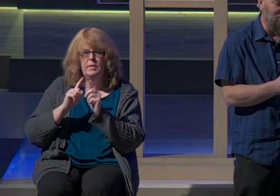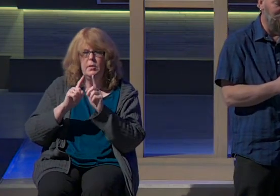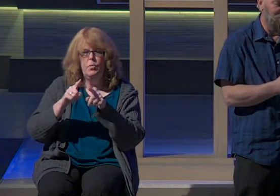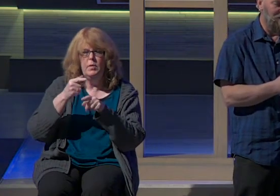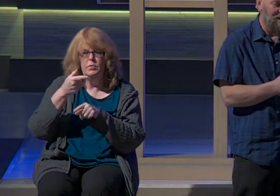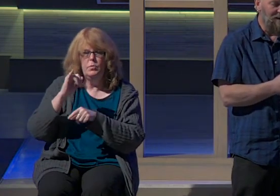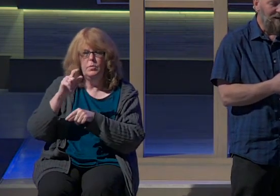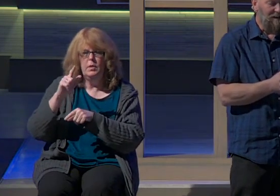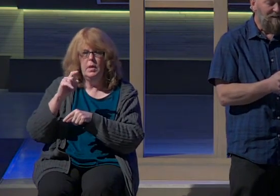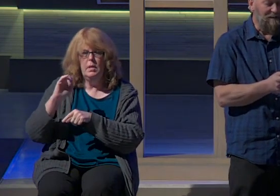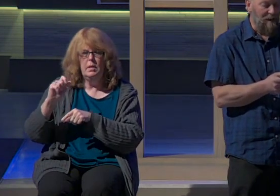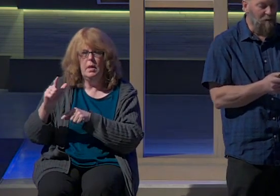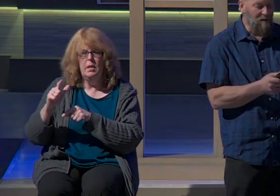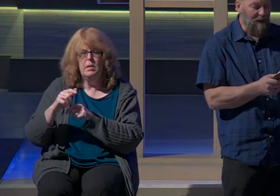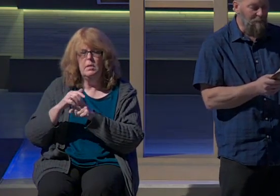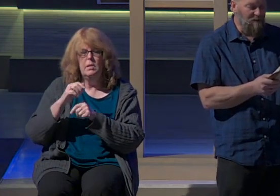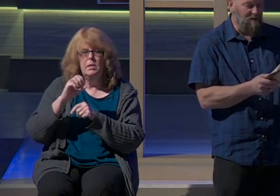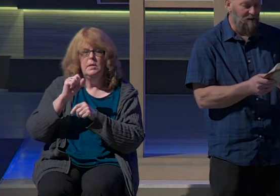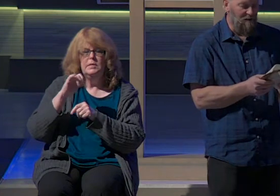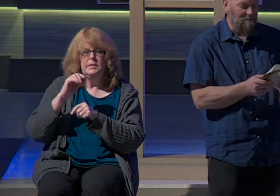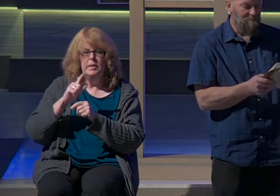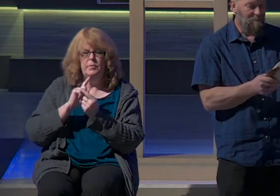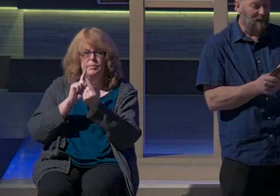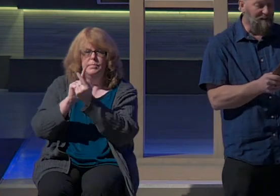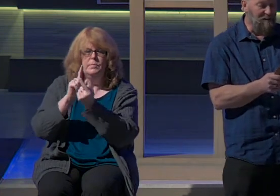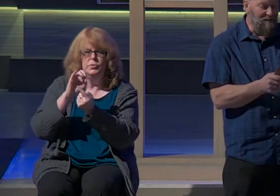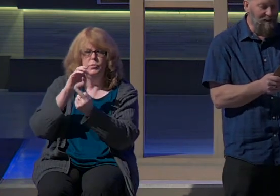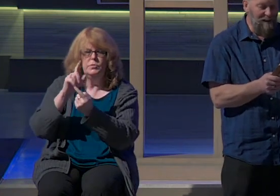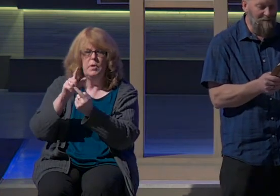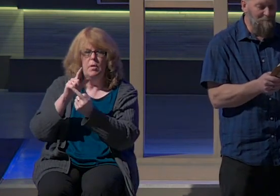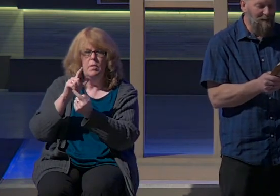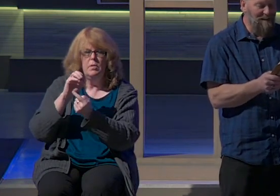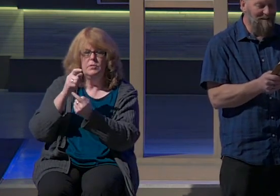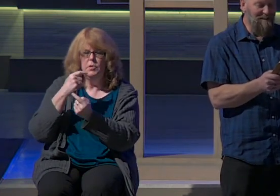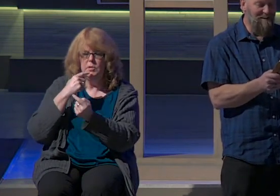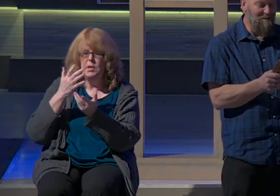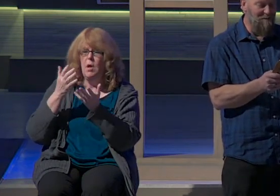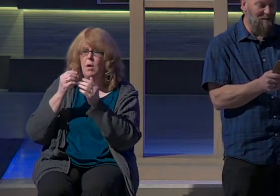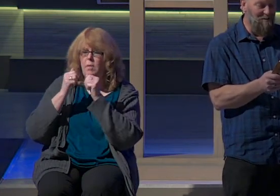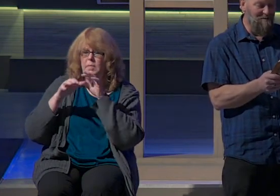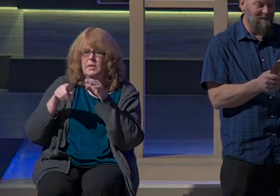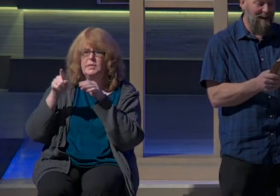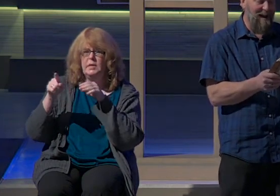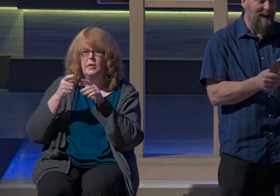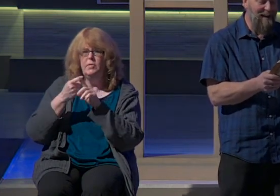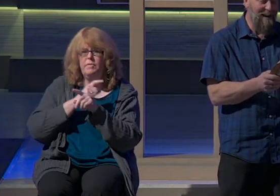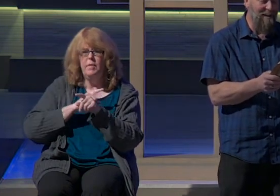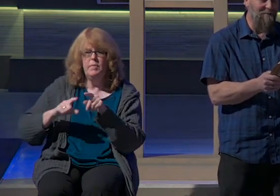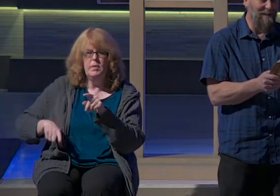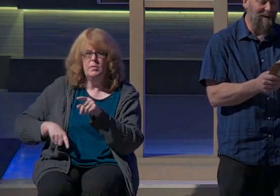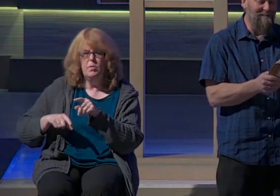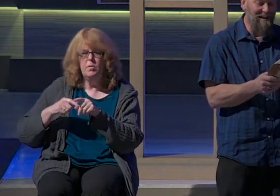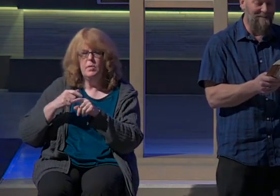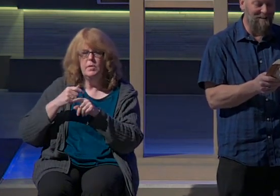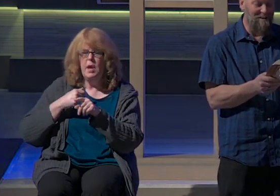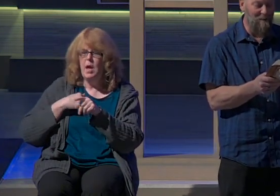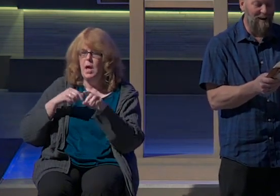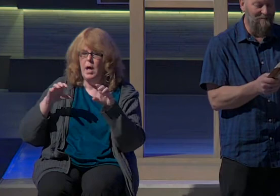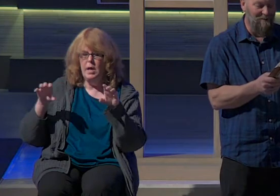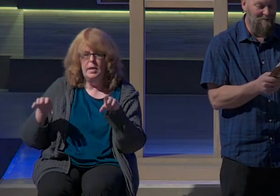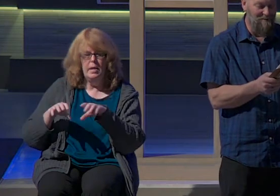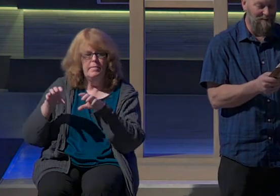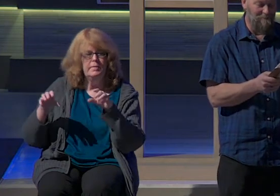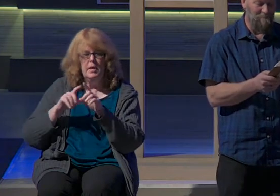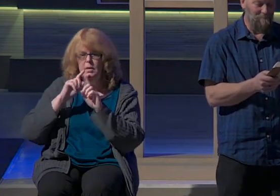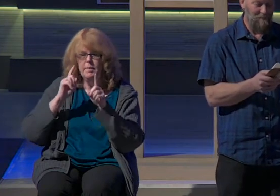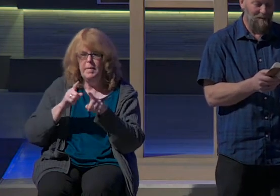Gilgal. Samuel came to Saul, and Saul said to him, Blessed are you of the Lord. I have carried out the command of